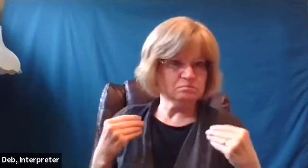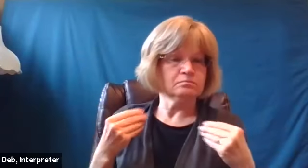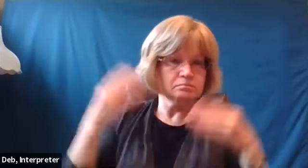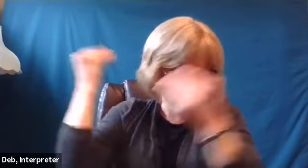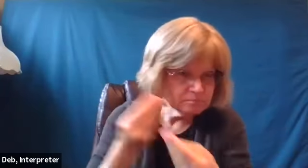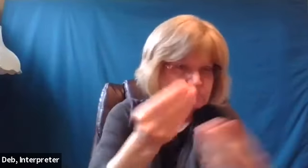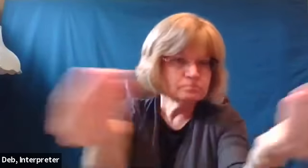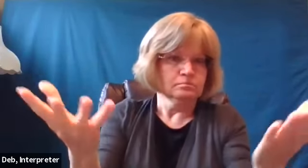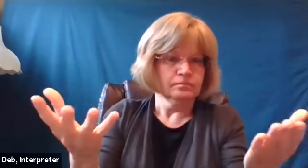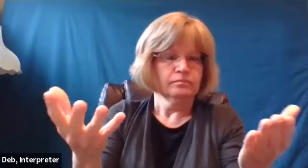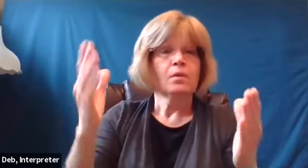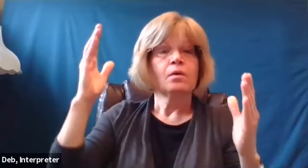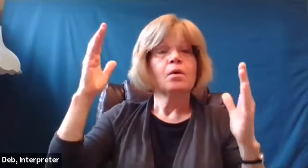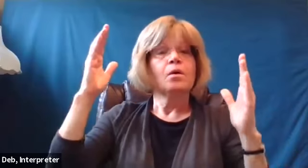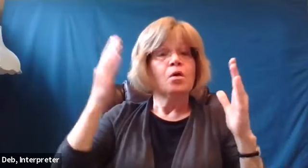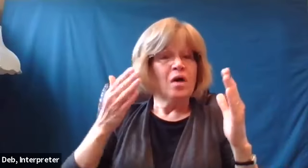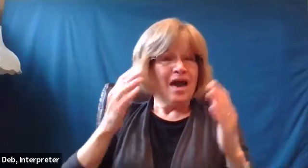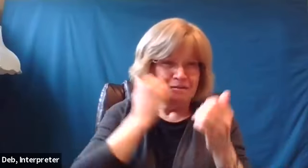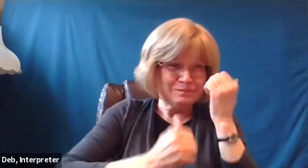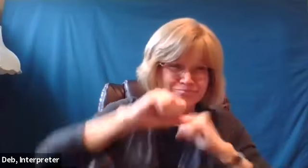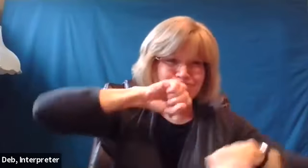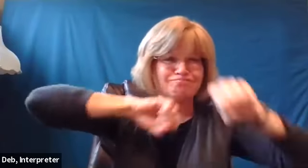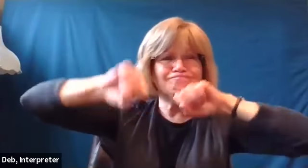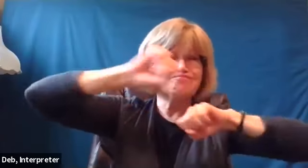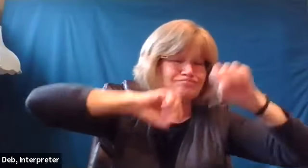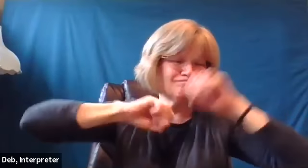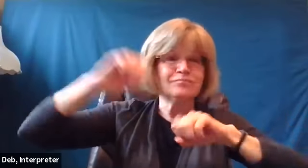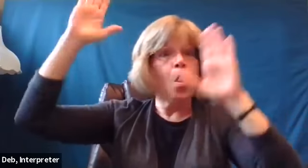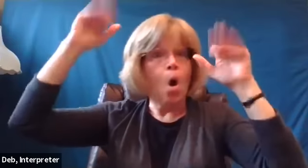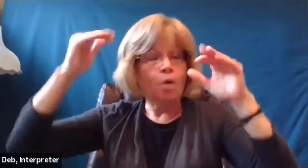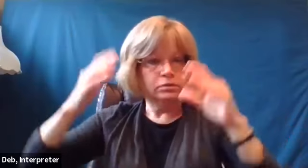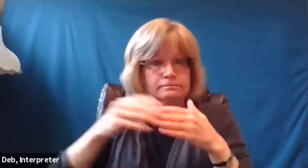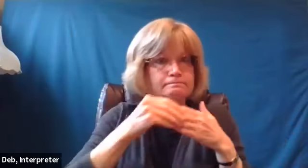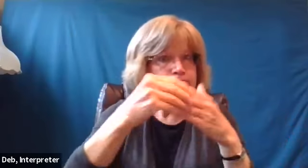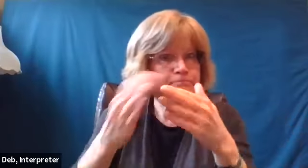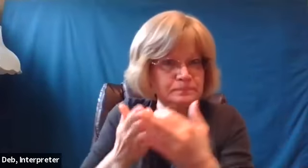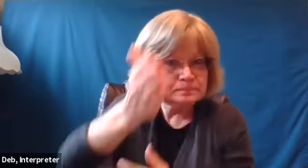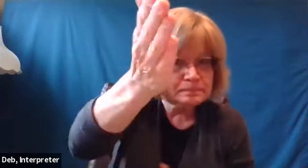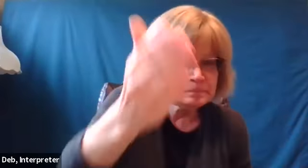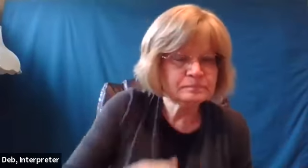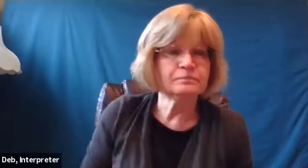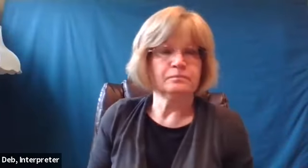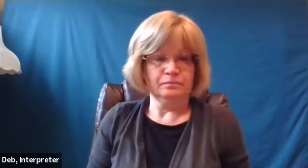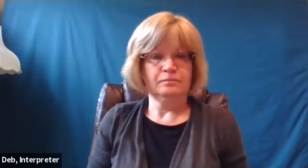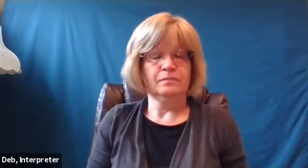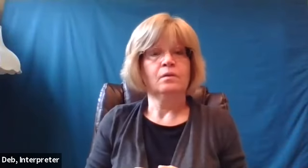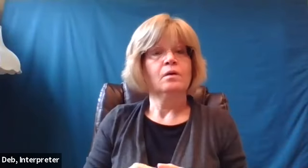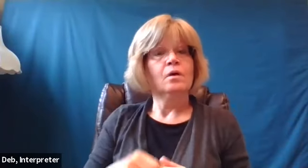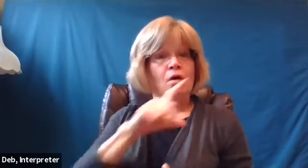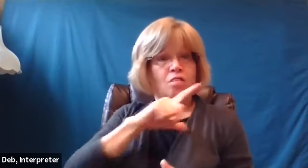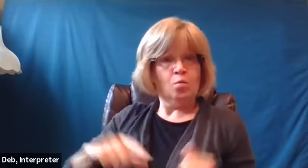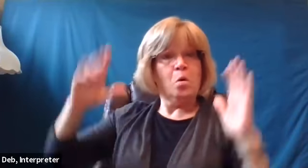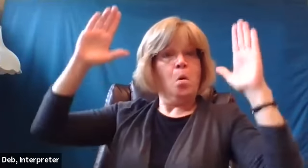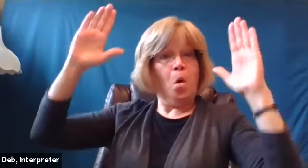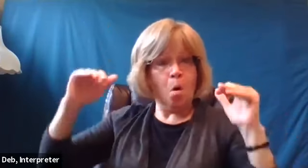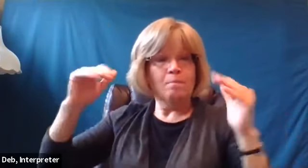Hope leads us through adversity. Just as Isaiah proclaimed to the Israelites, hope in the Lord restores the power we need to make it